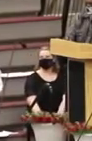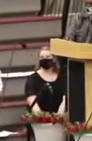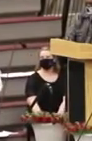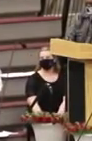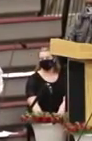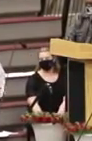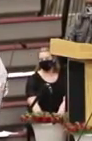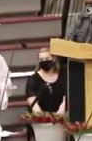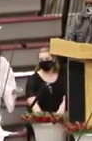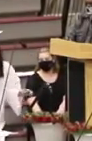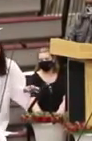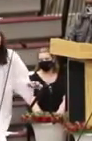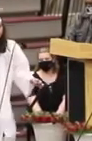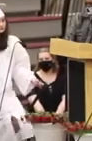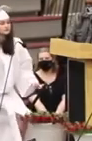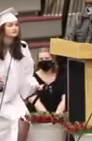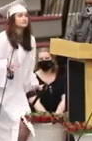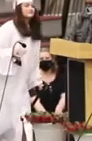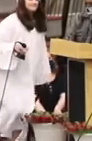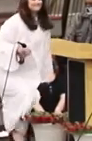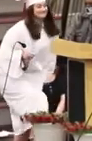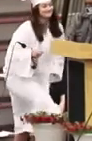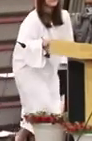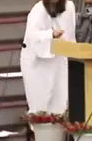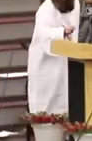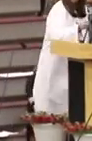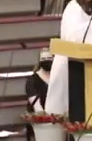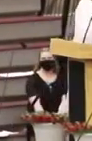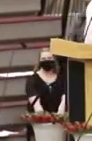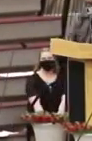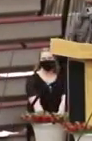Lily Kathleen Gibson.